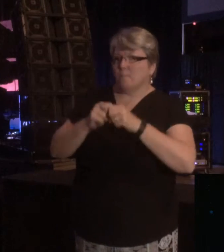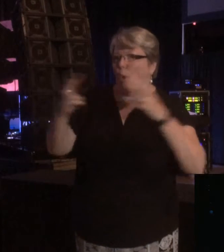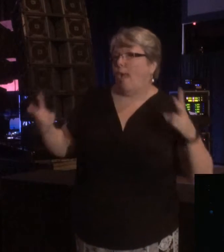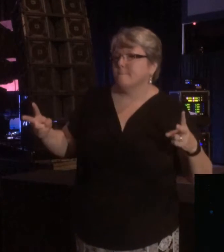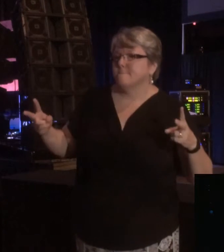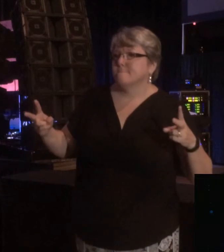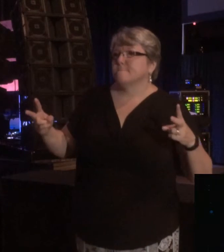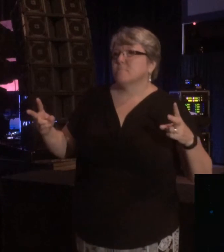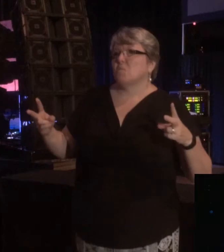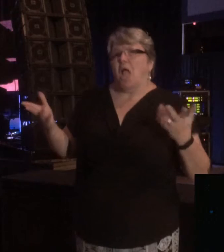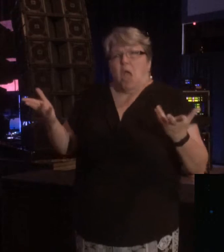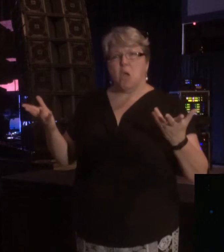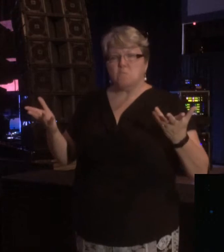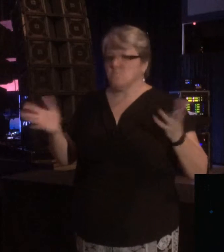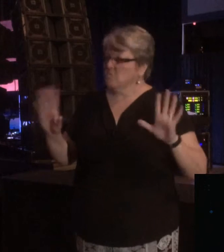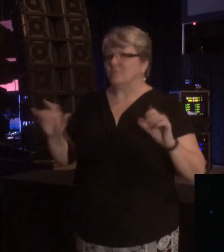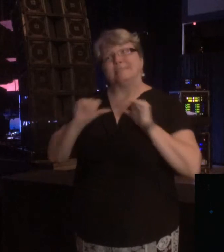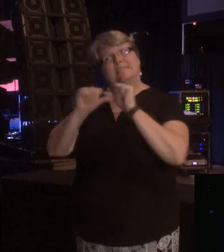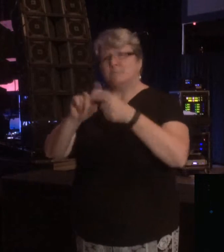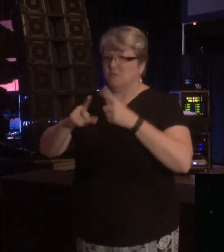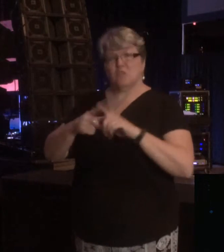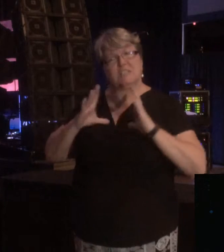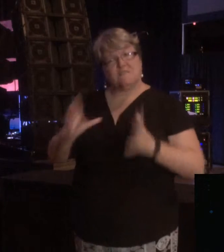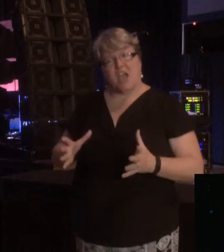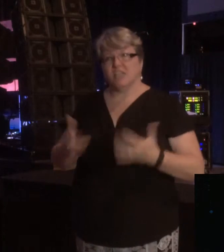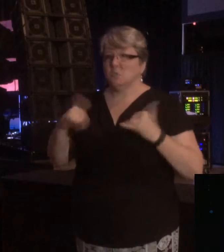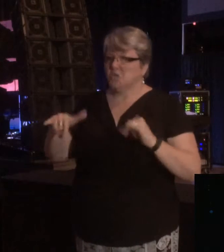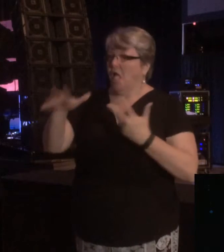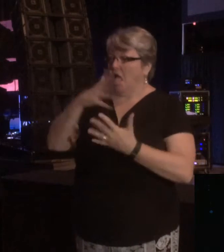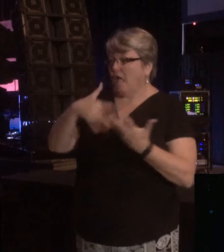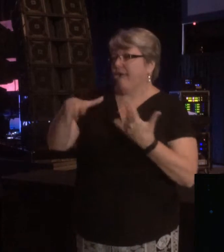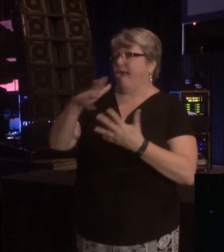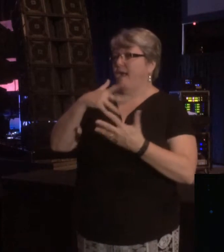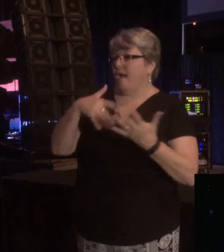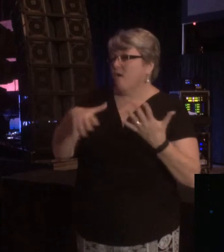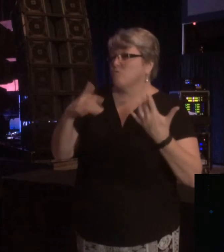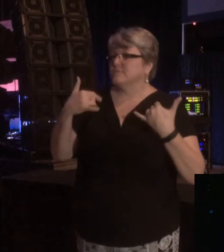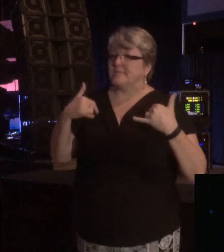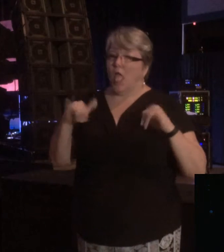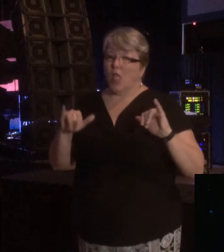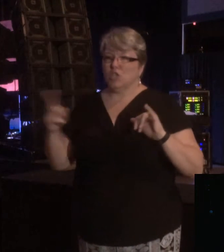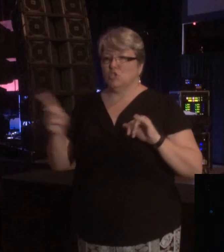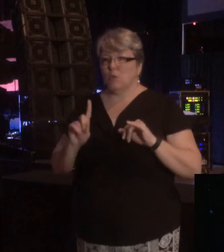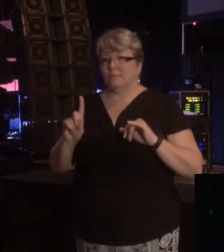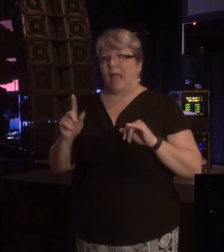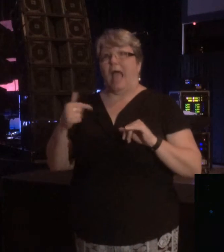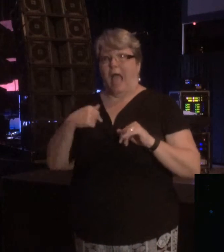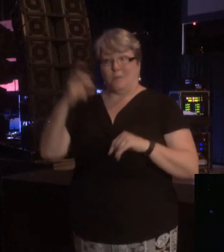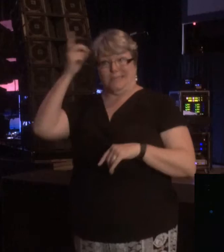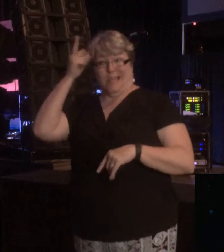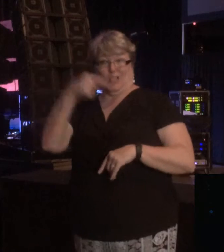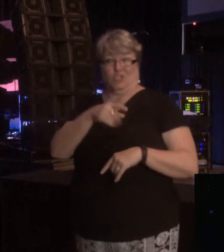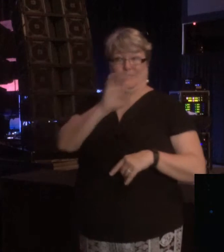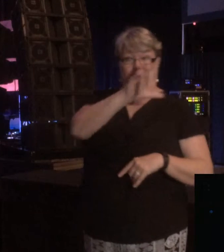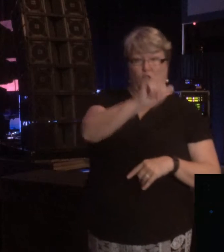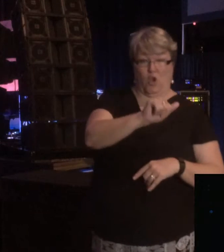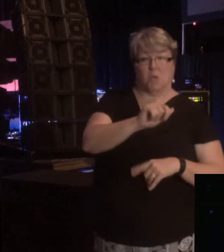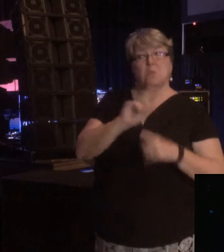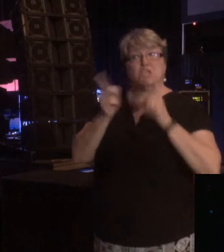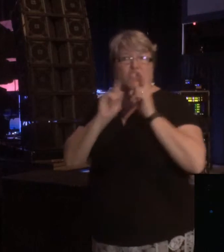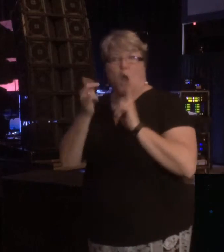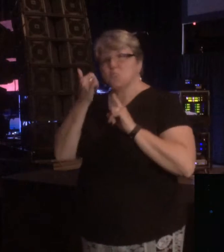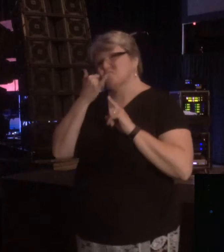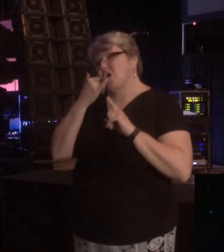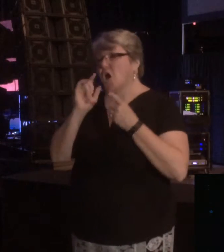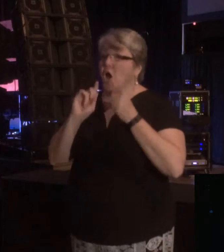with Jordan. It was more of a problem with me on being intentional. So I'm not trying to throw out a buzzword, but I